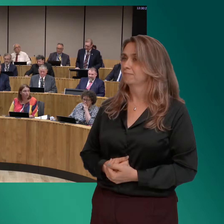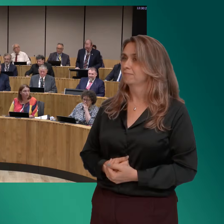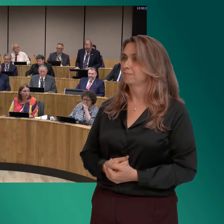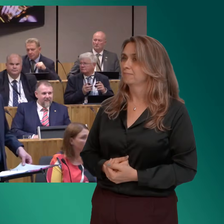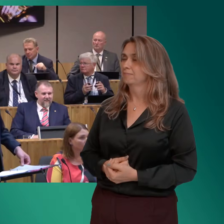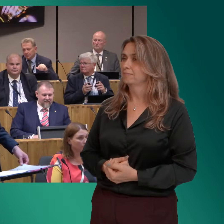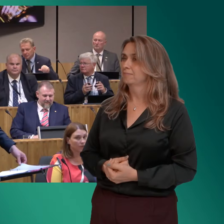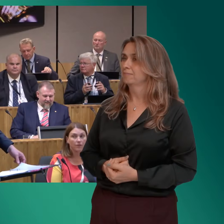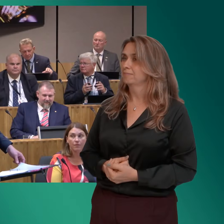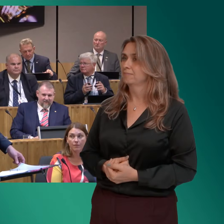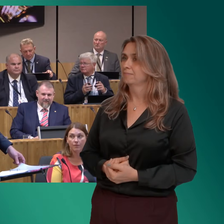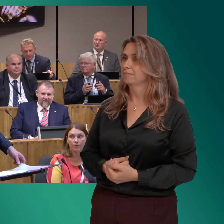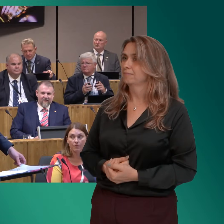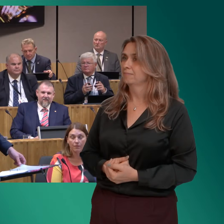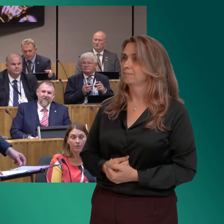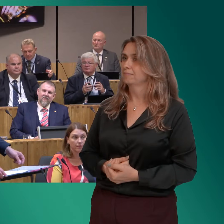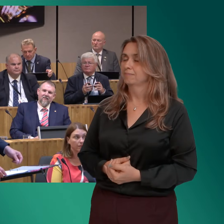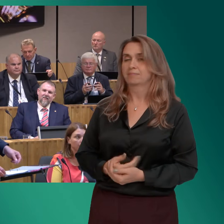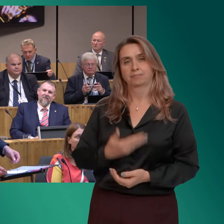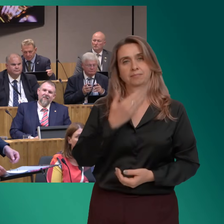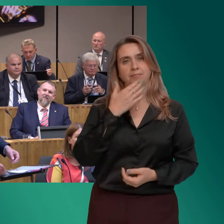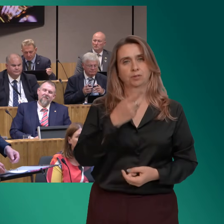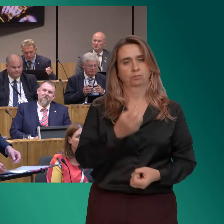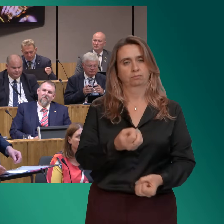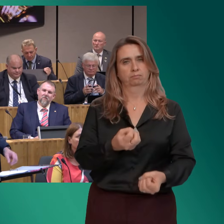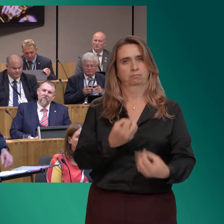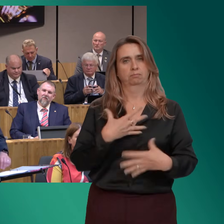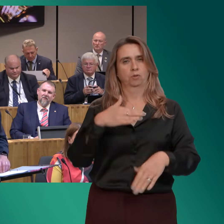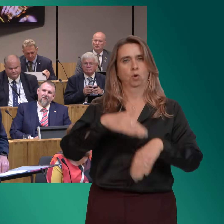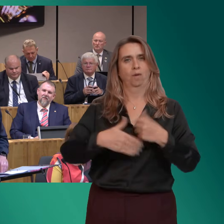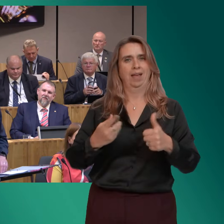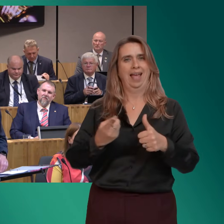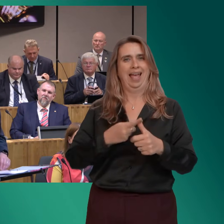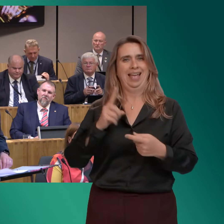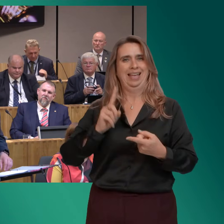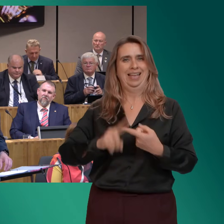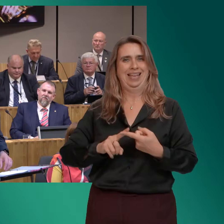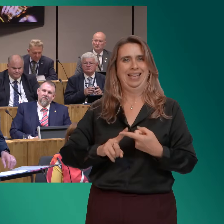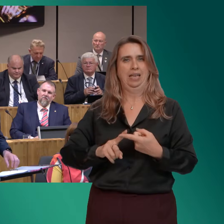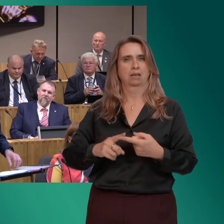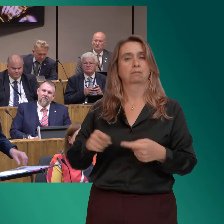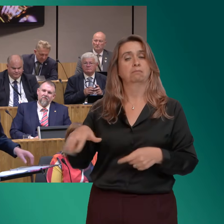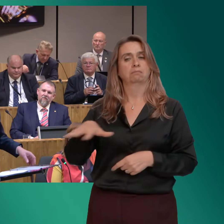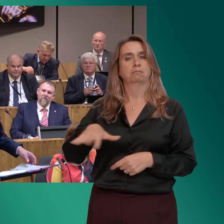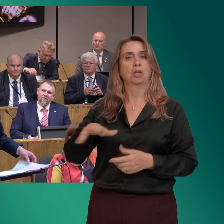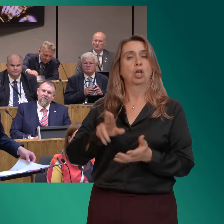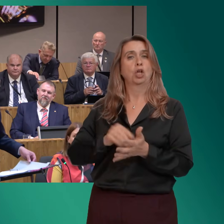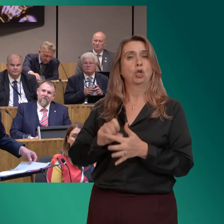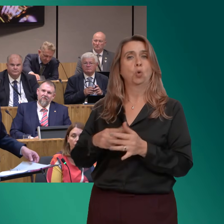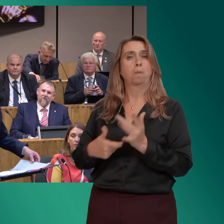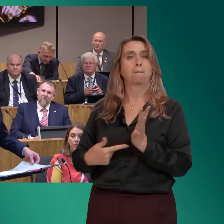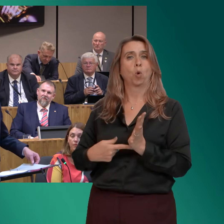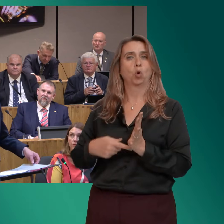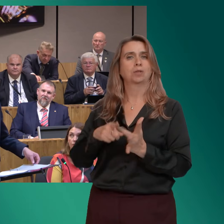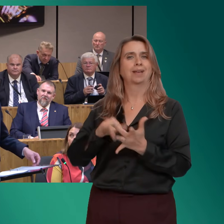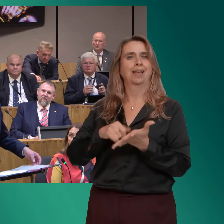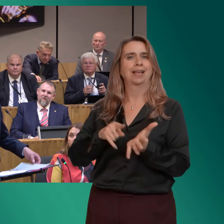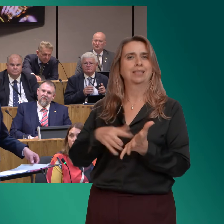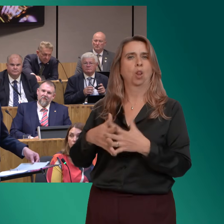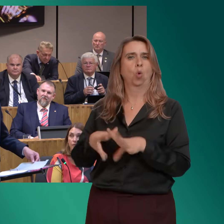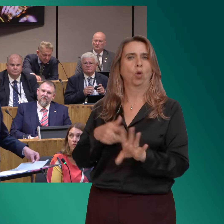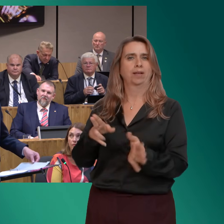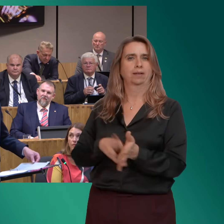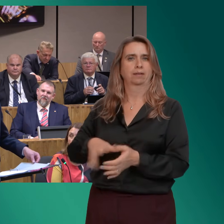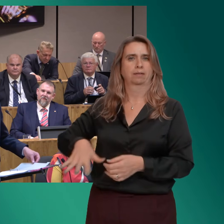Will the First Minister make a statement on accident and emergency provision in Newport and Isloin? The